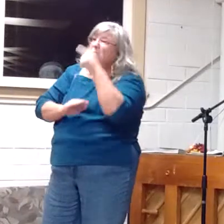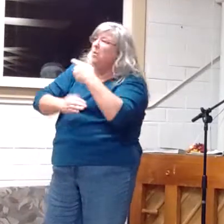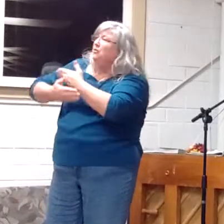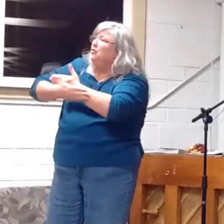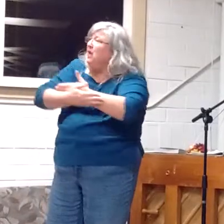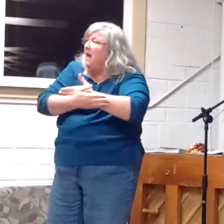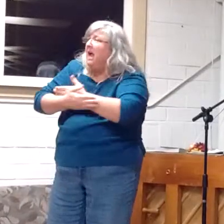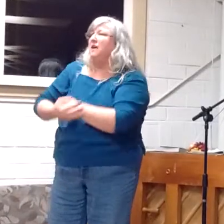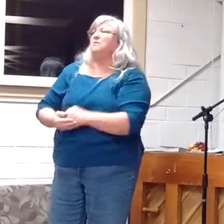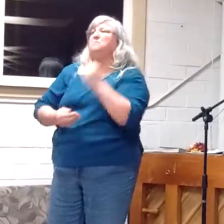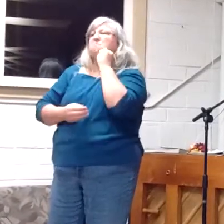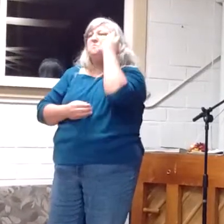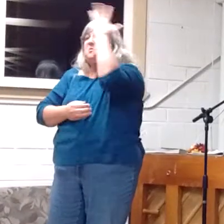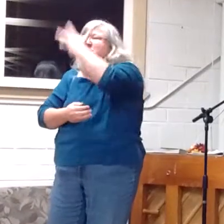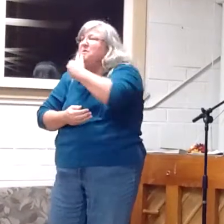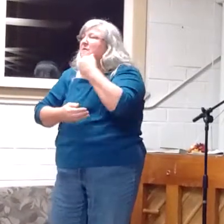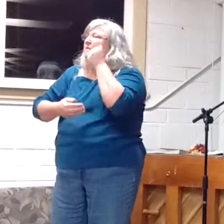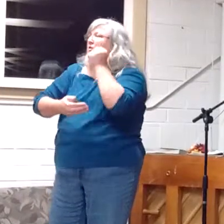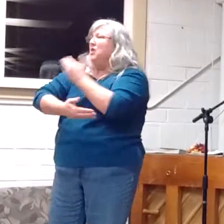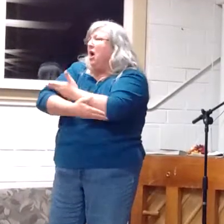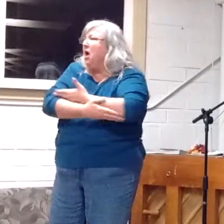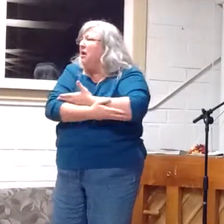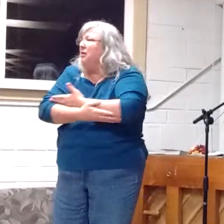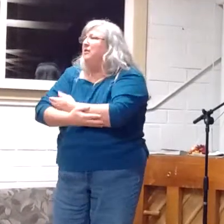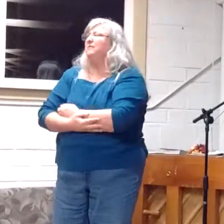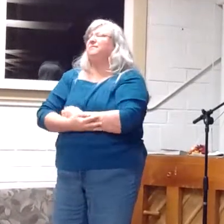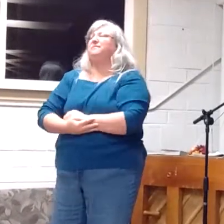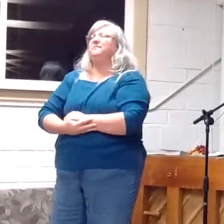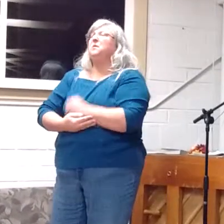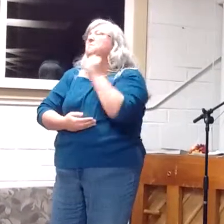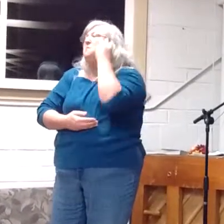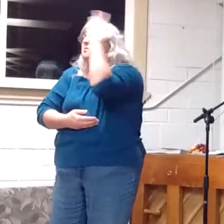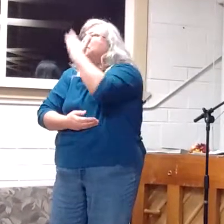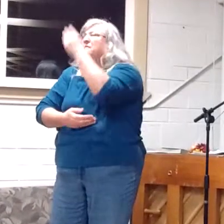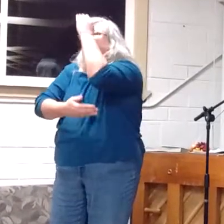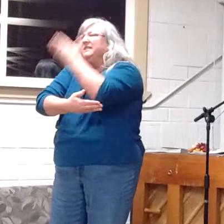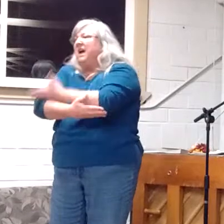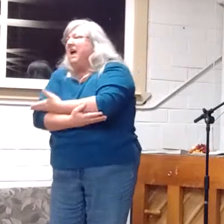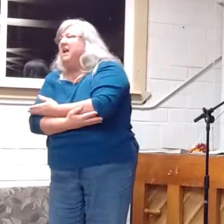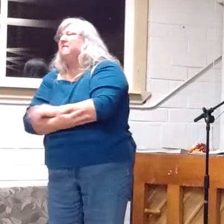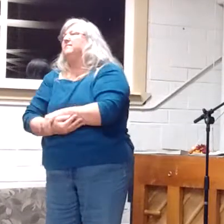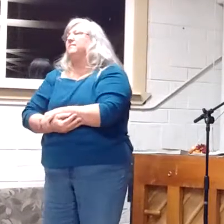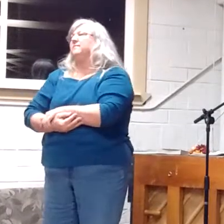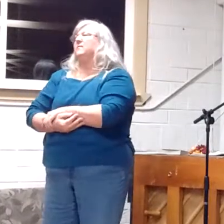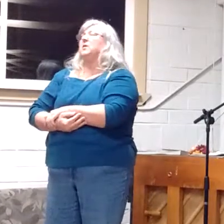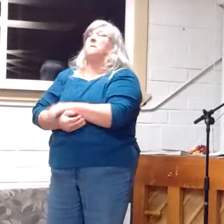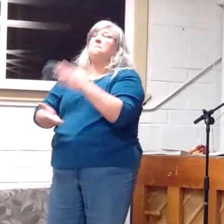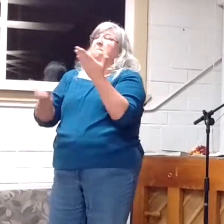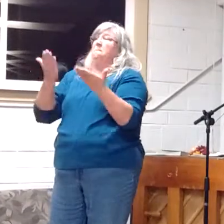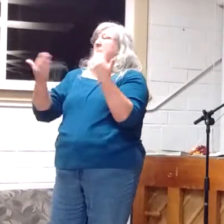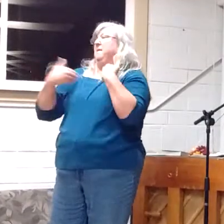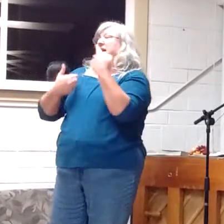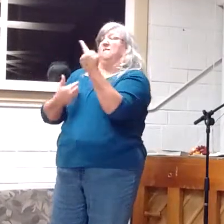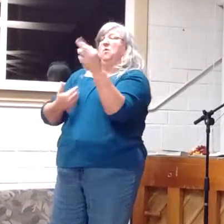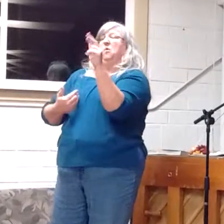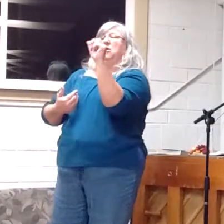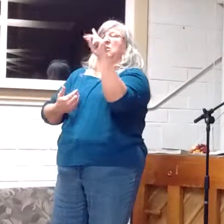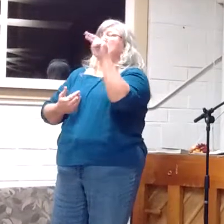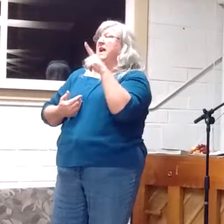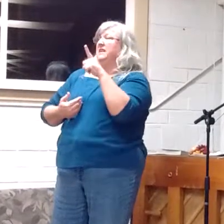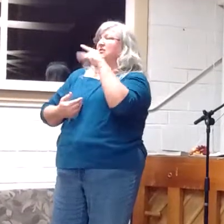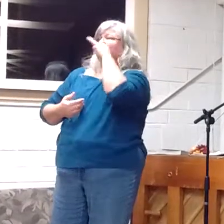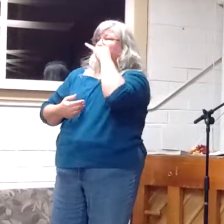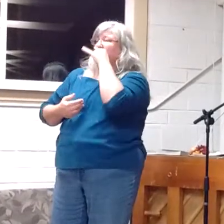son. Even being a grandmother with grandchildren, life is never overdone. Life is